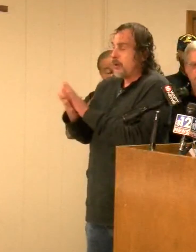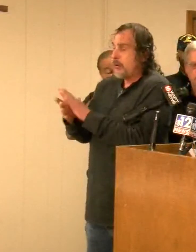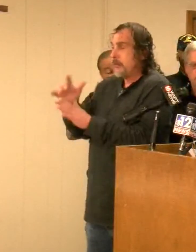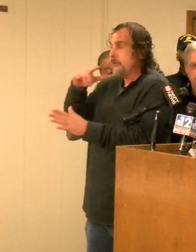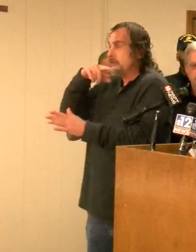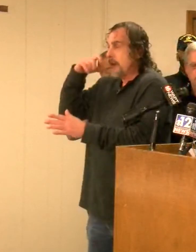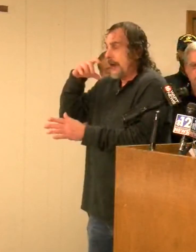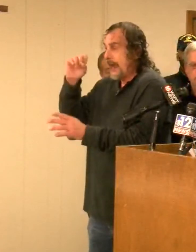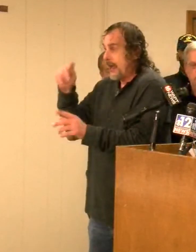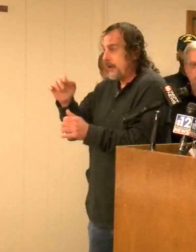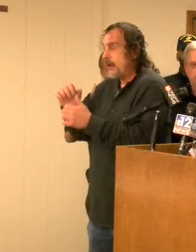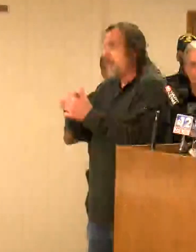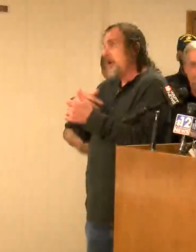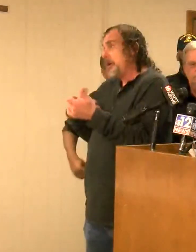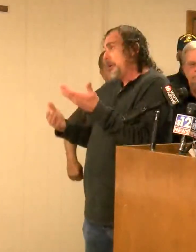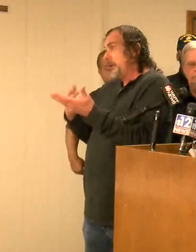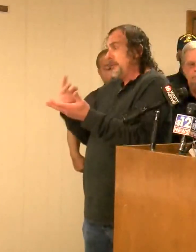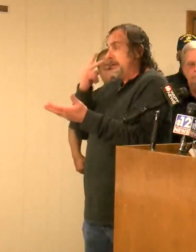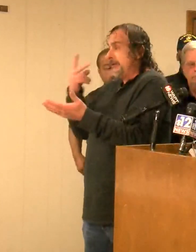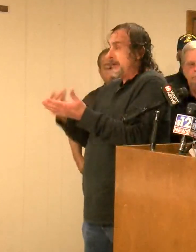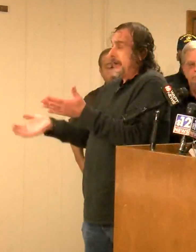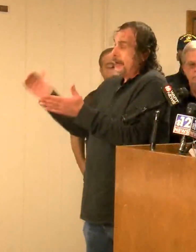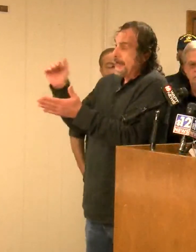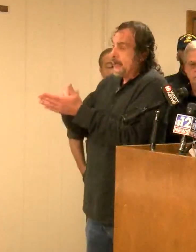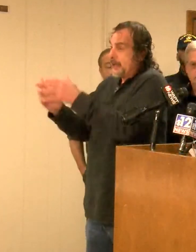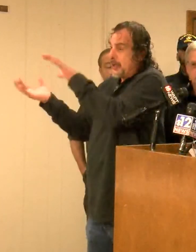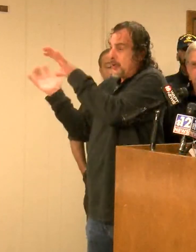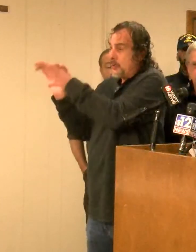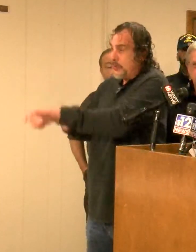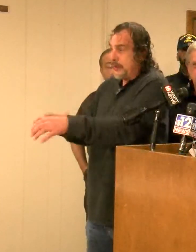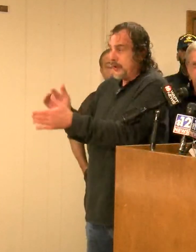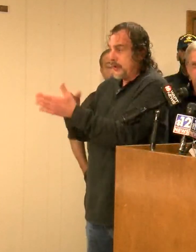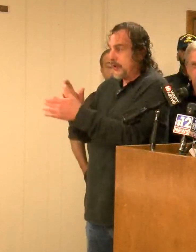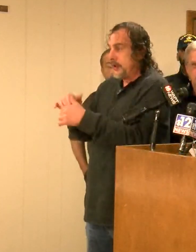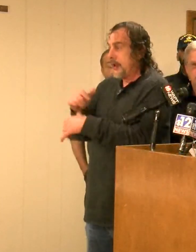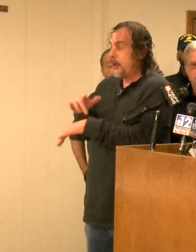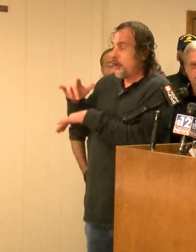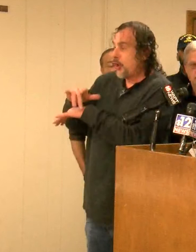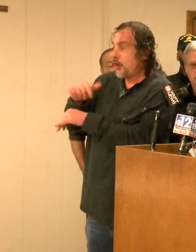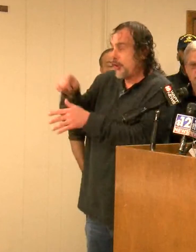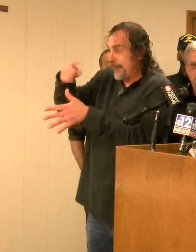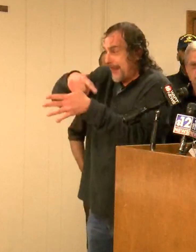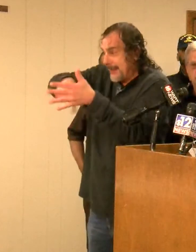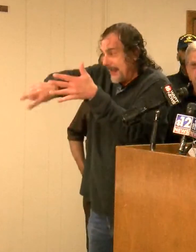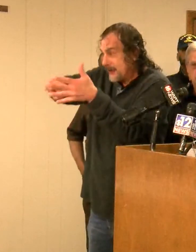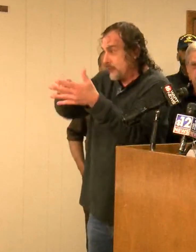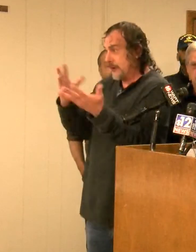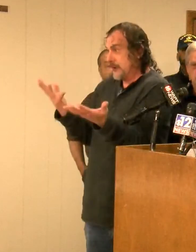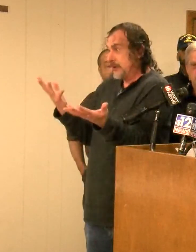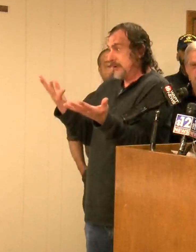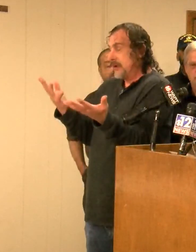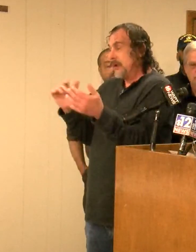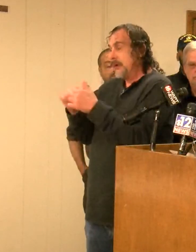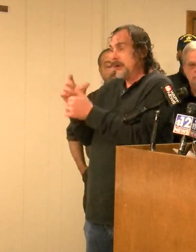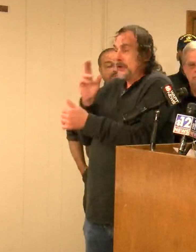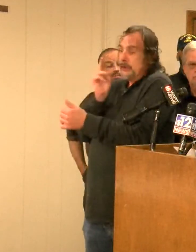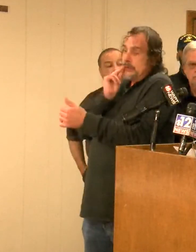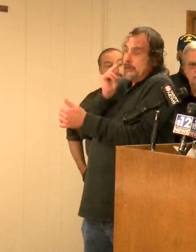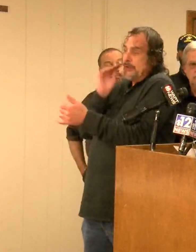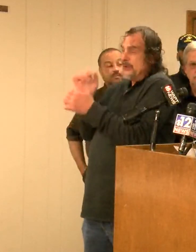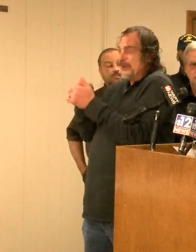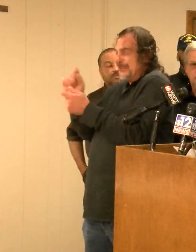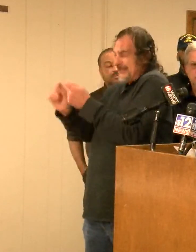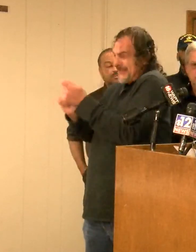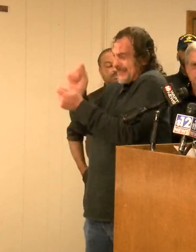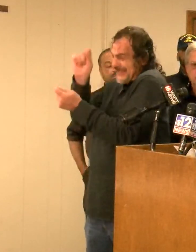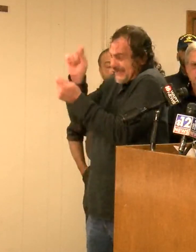Saturday. However, we could see another round of rain return earlier the following week on Monday. It's a little bit too soon to give you